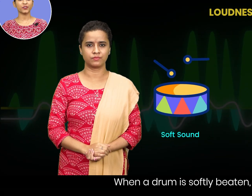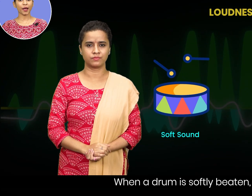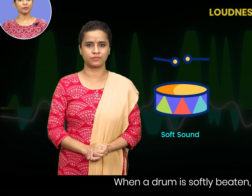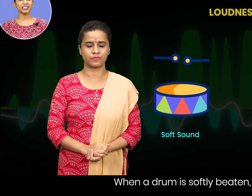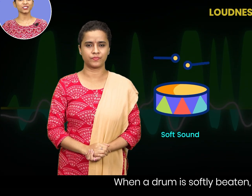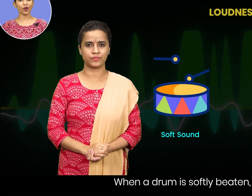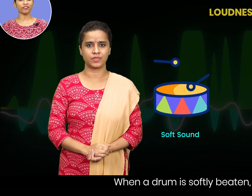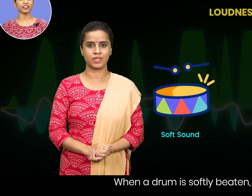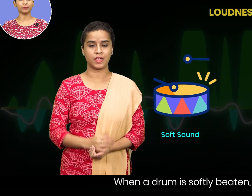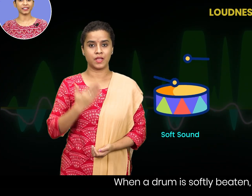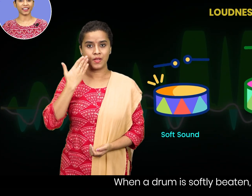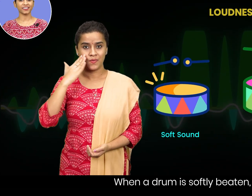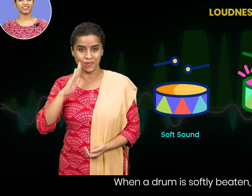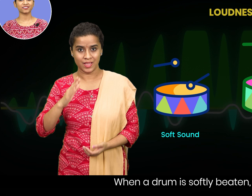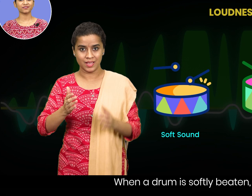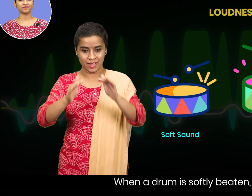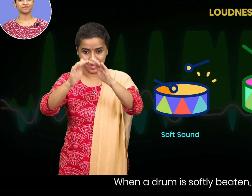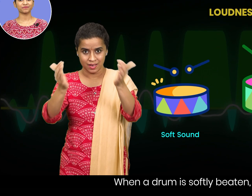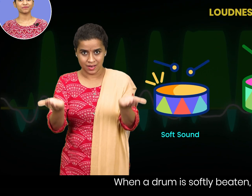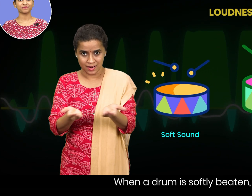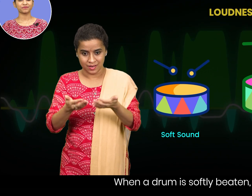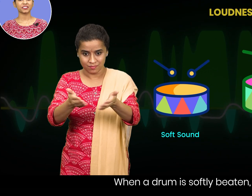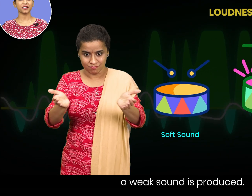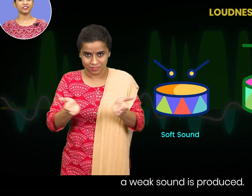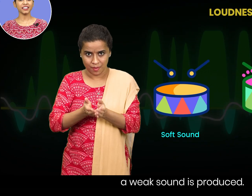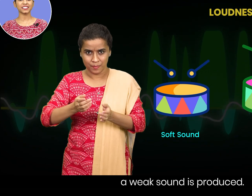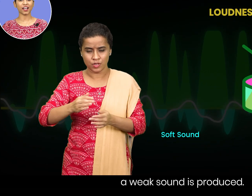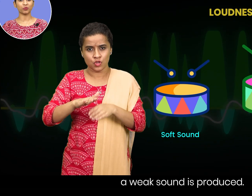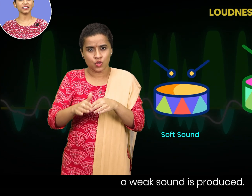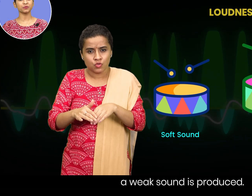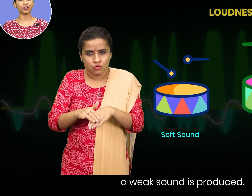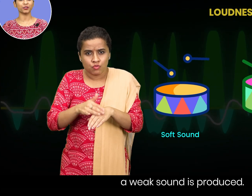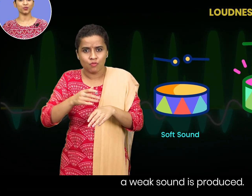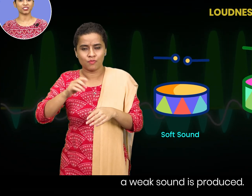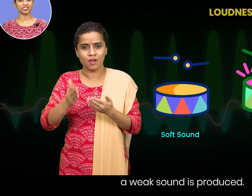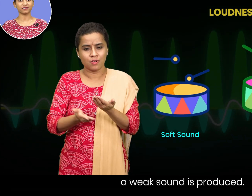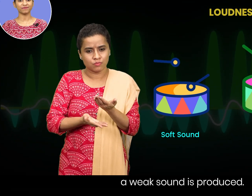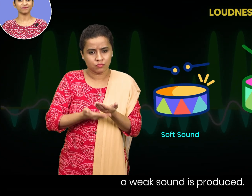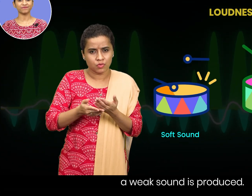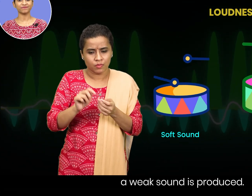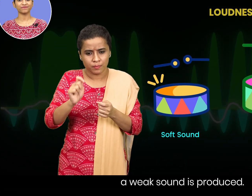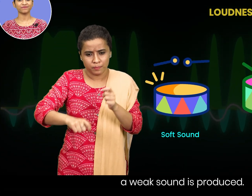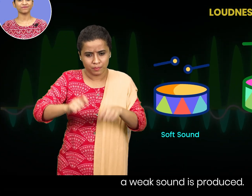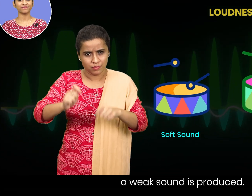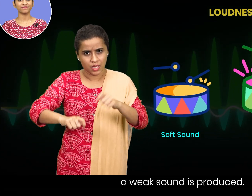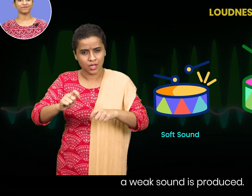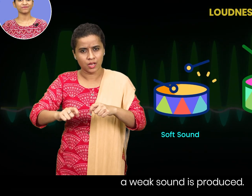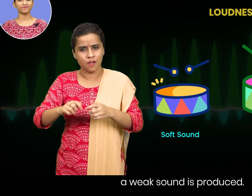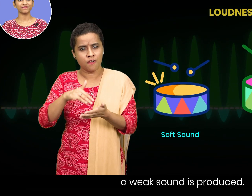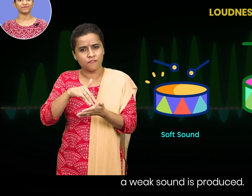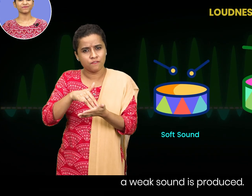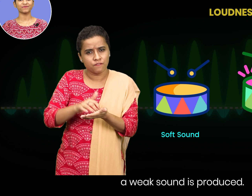When a drum is softly beaten, a weak sound is produced.